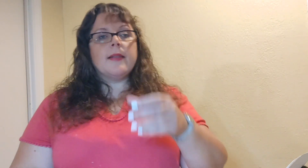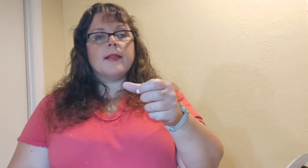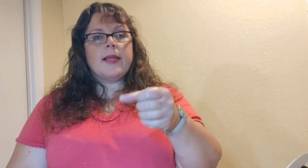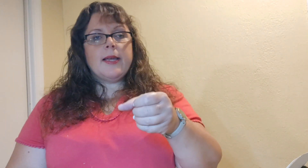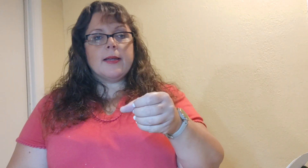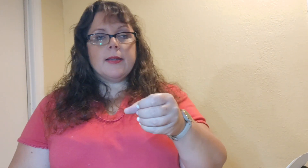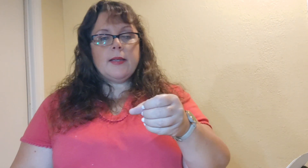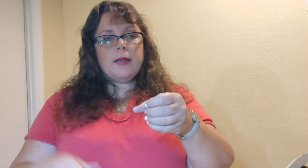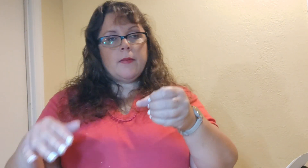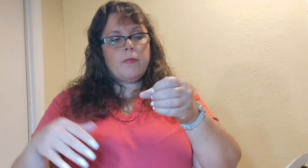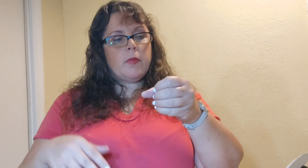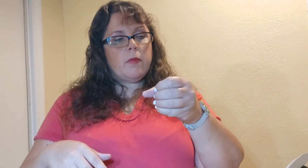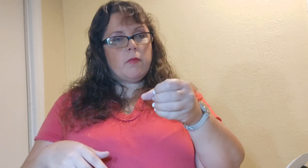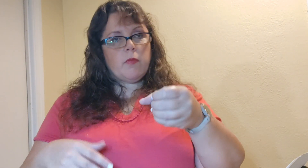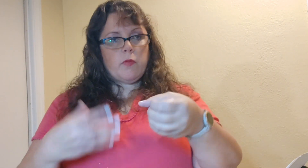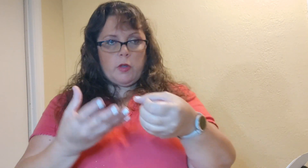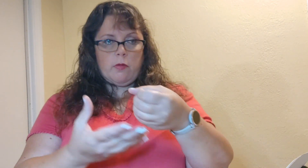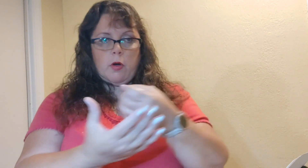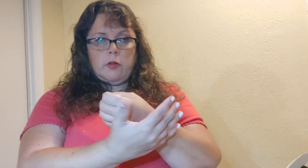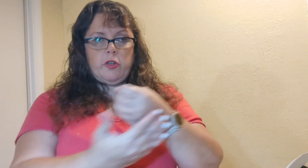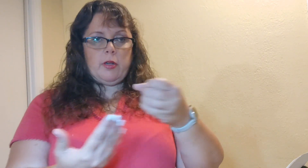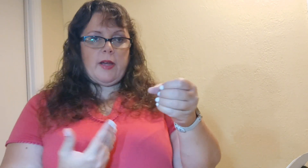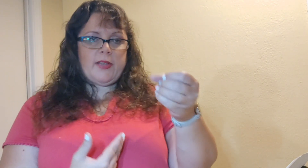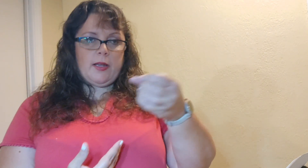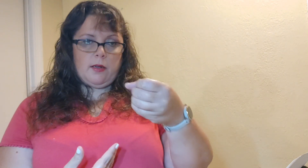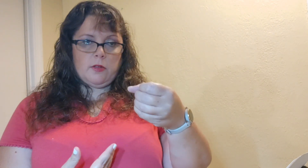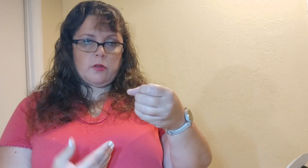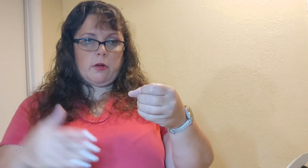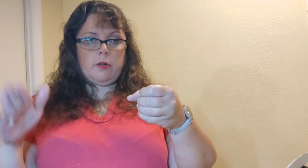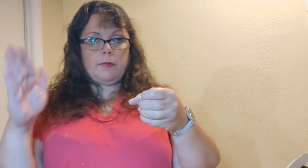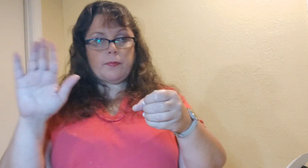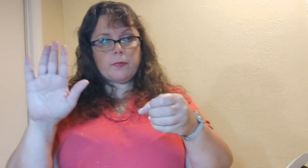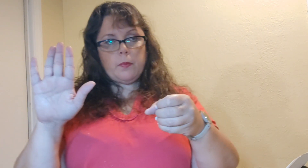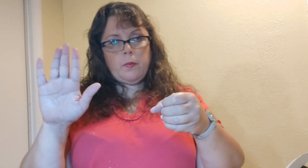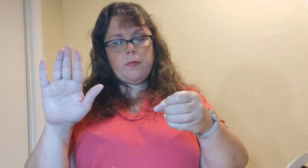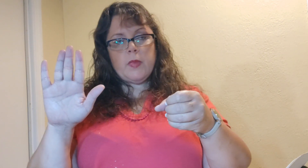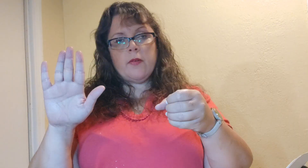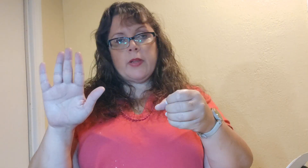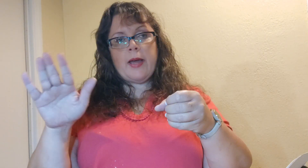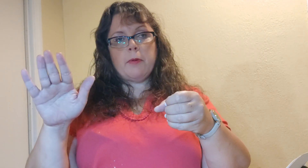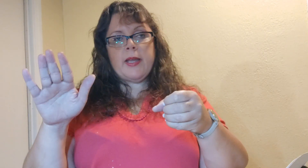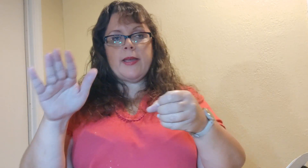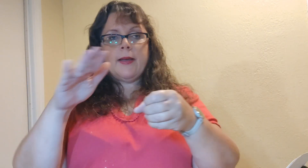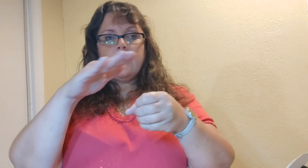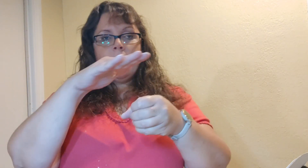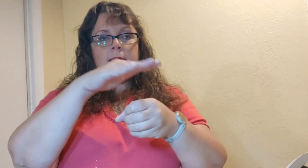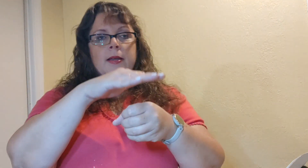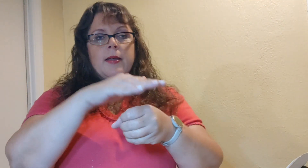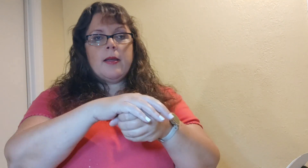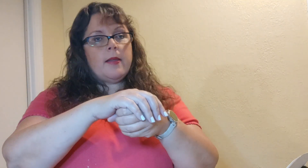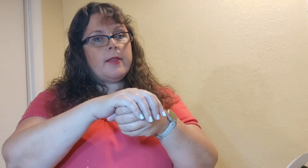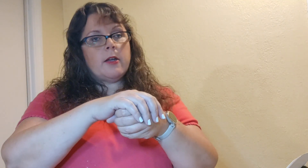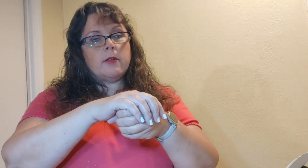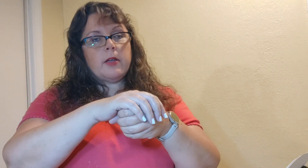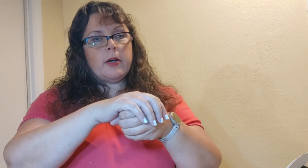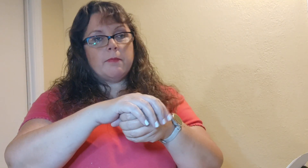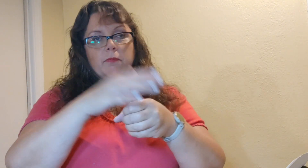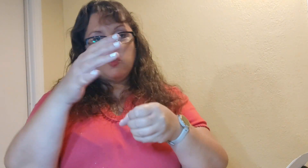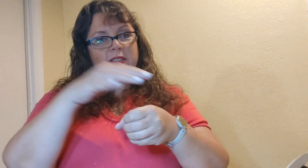Then lid, you hold your left hand in a circle, flat right hand, and then on top, just